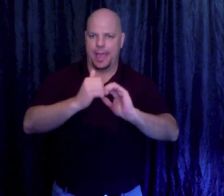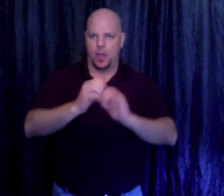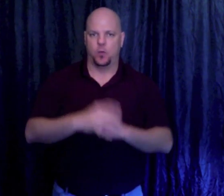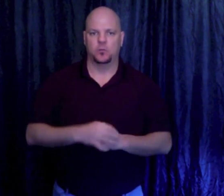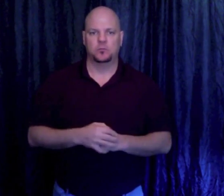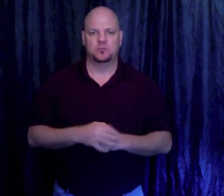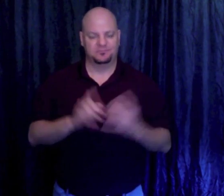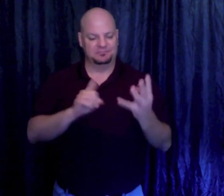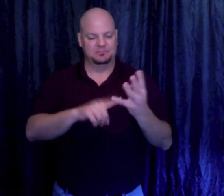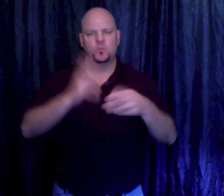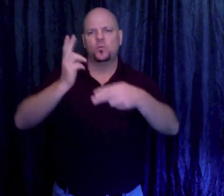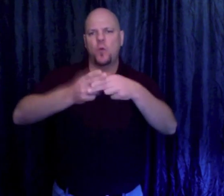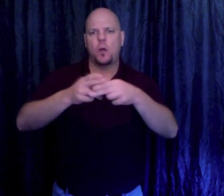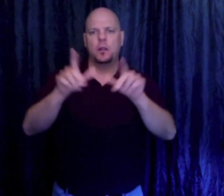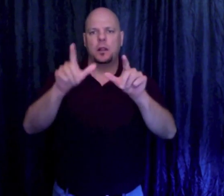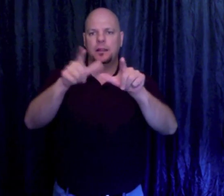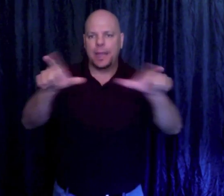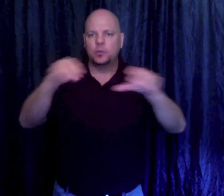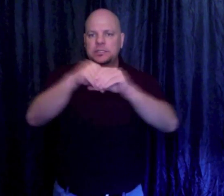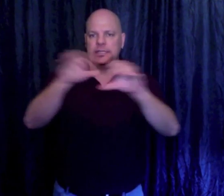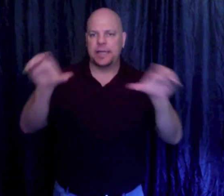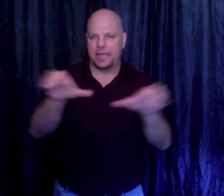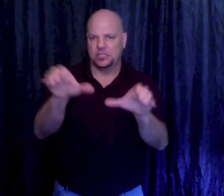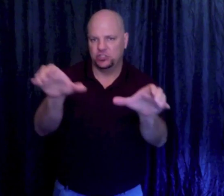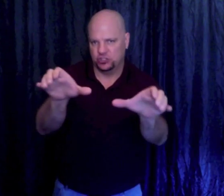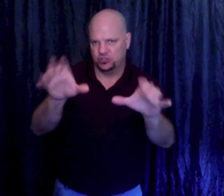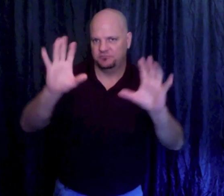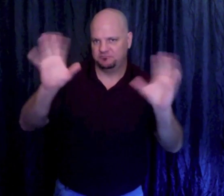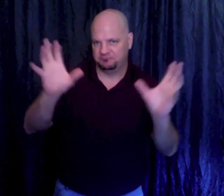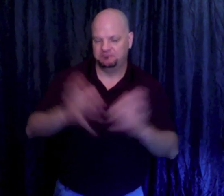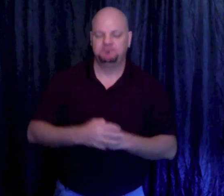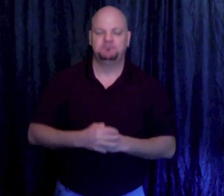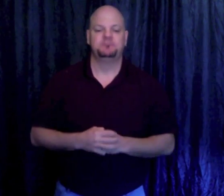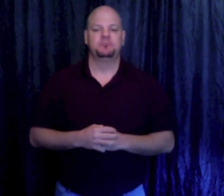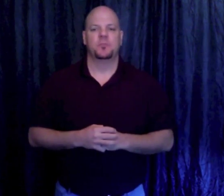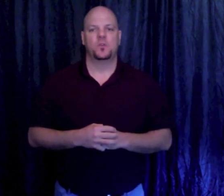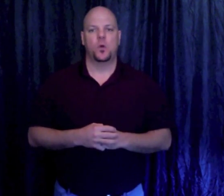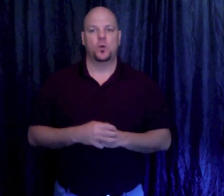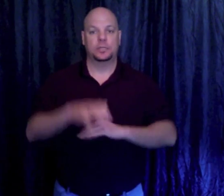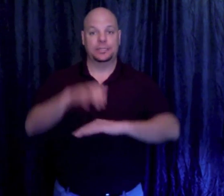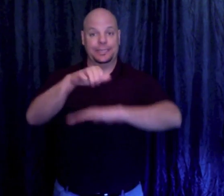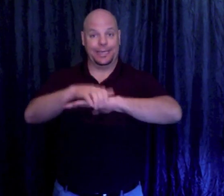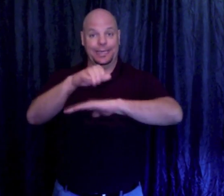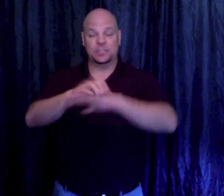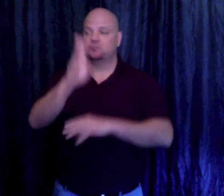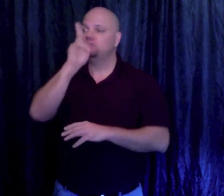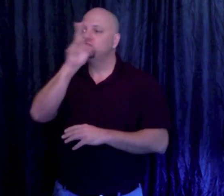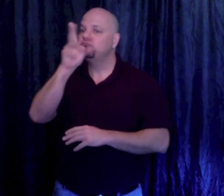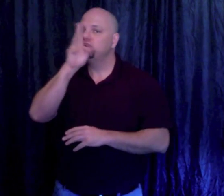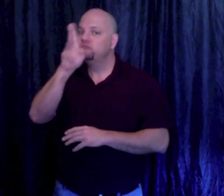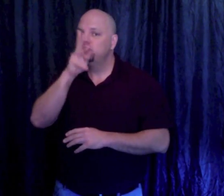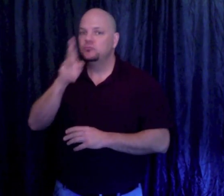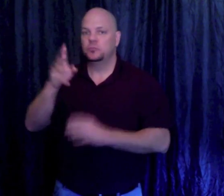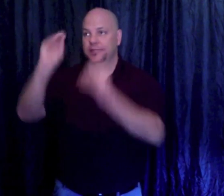action. So what are you actually going to say in English to the teacher, to the